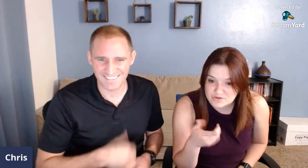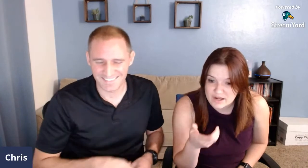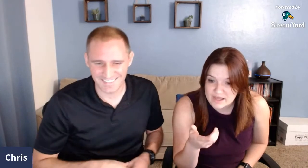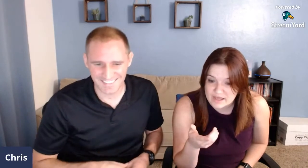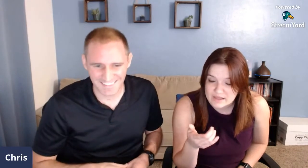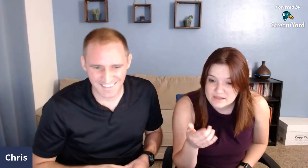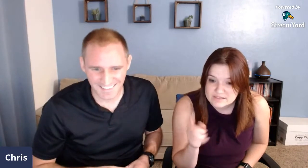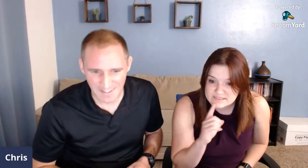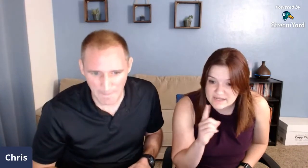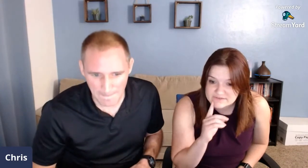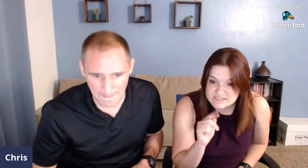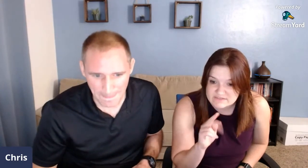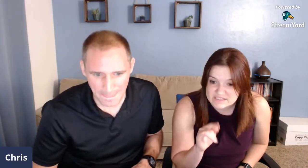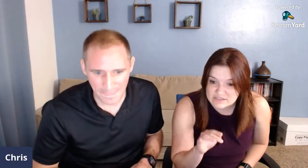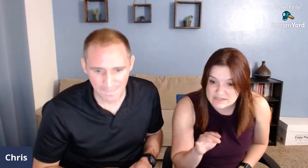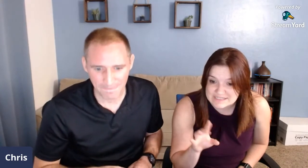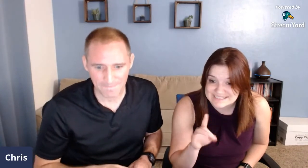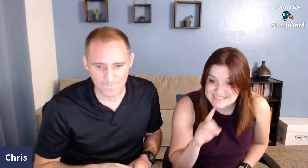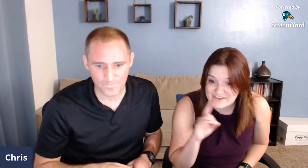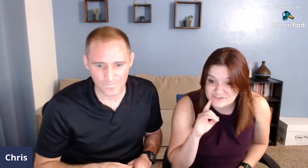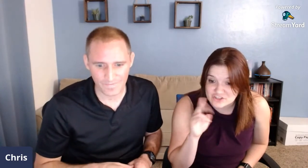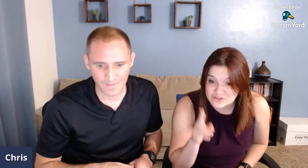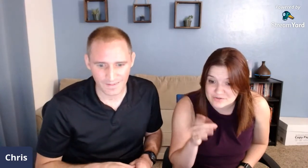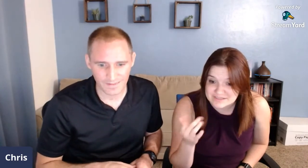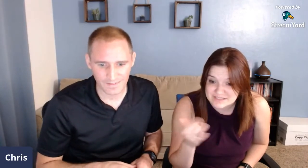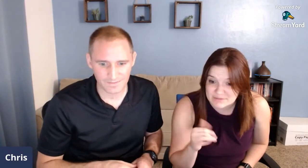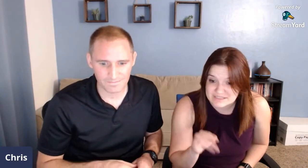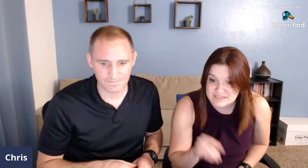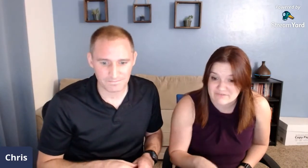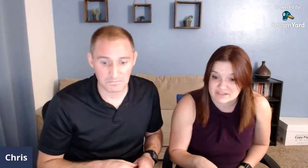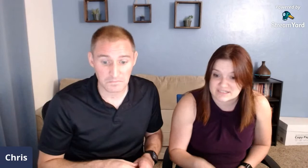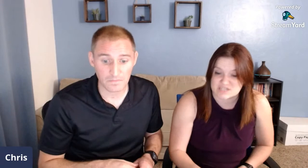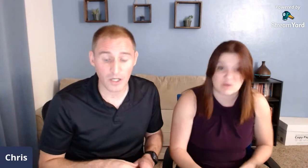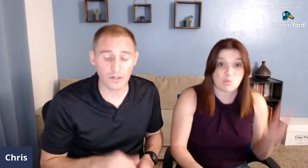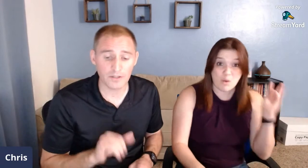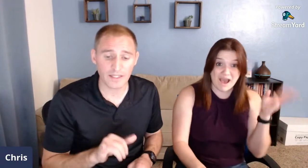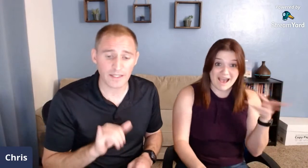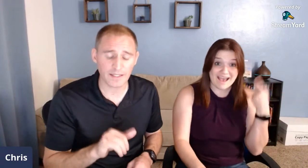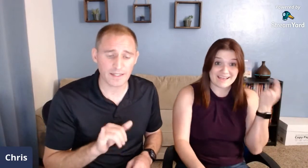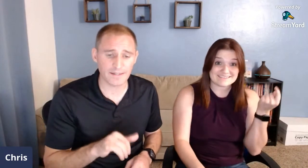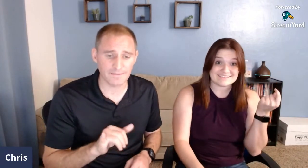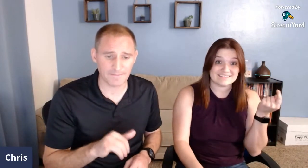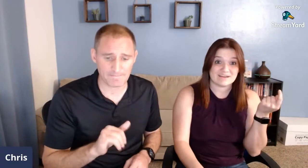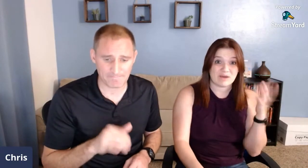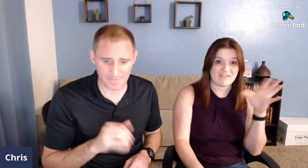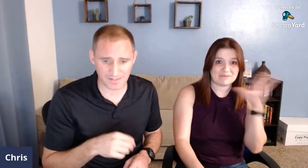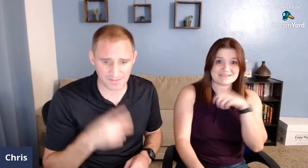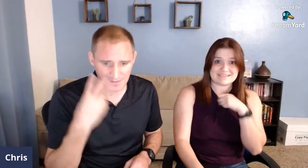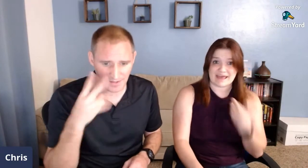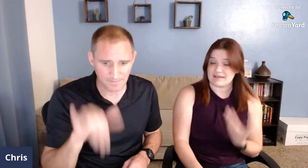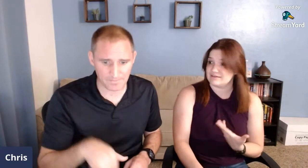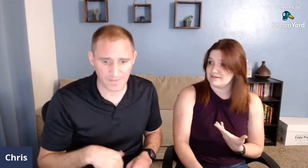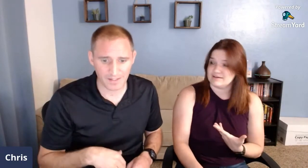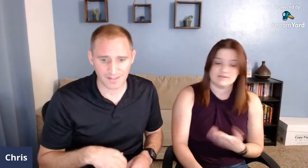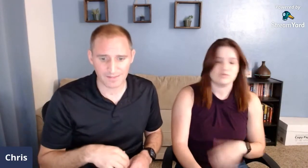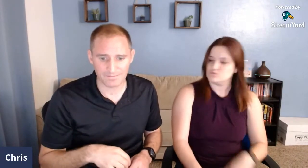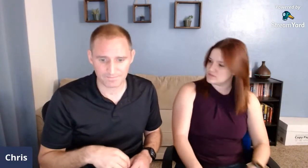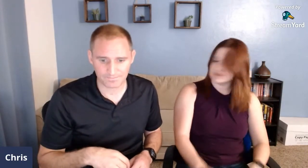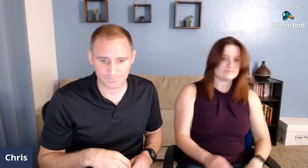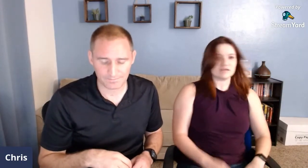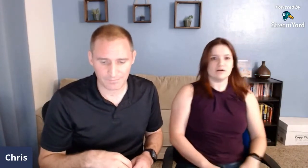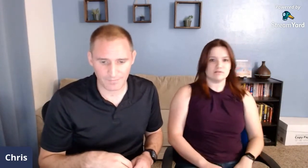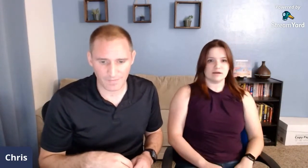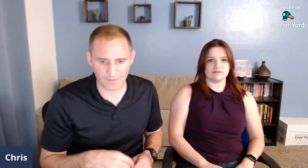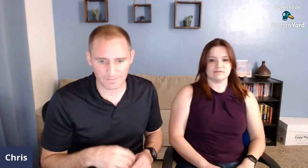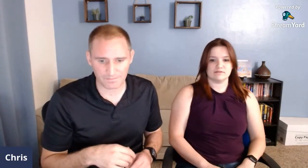somebody says, try Deaf TV series. Deaf U is coming to Netflix next week. Oh, yeah. Why have I missed that? You